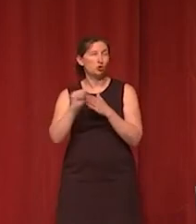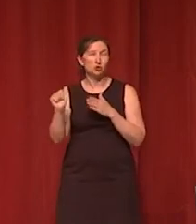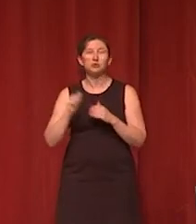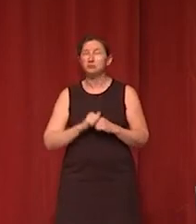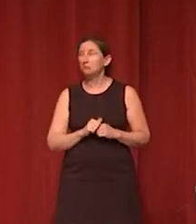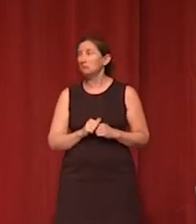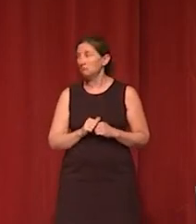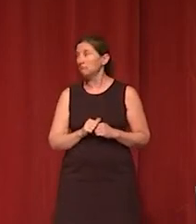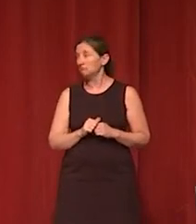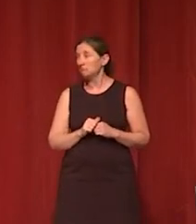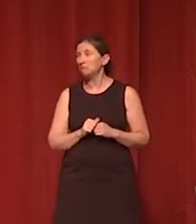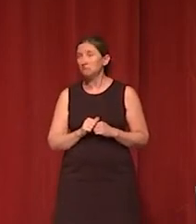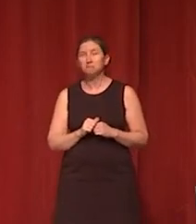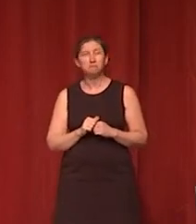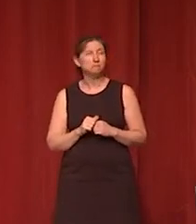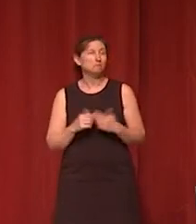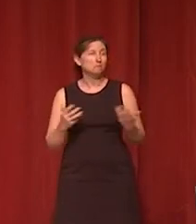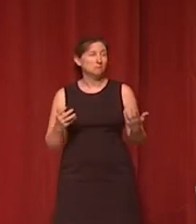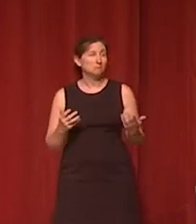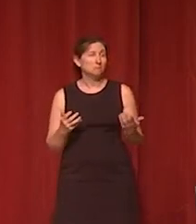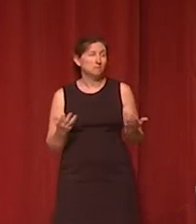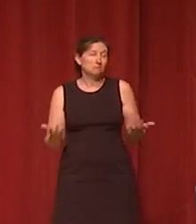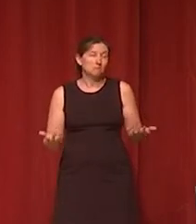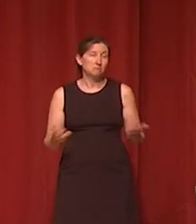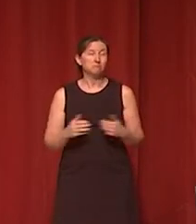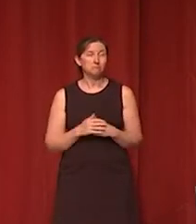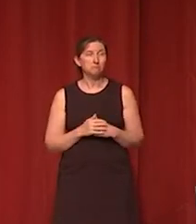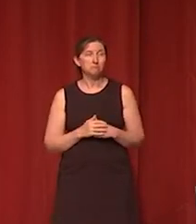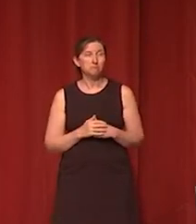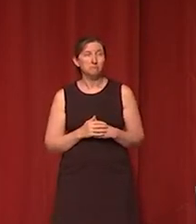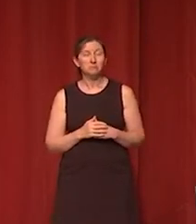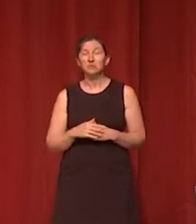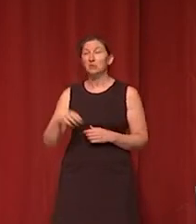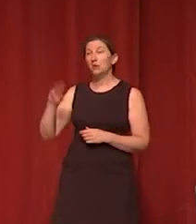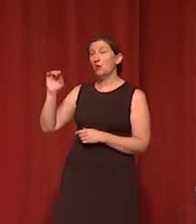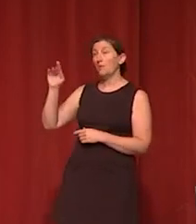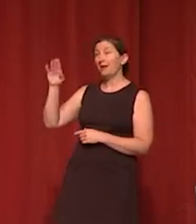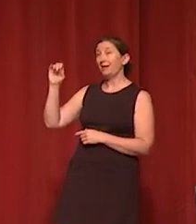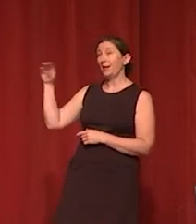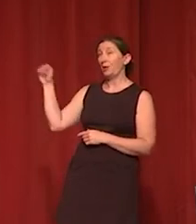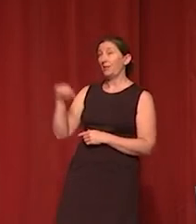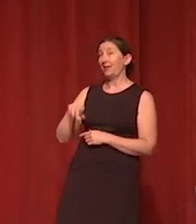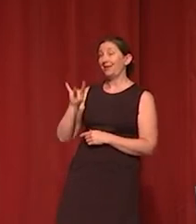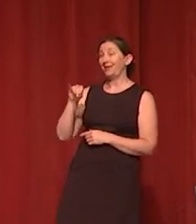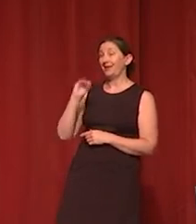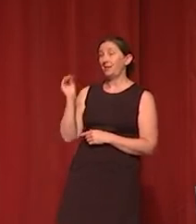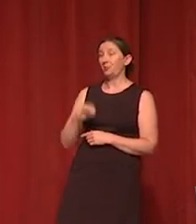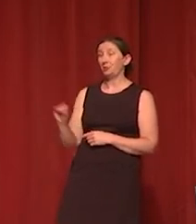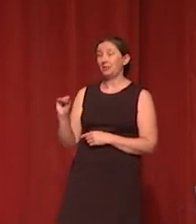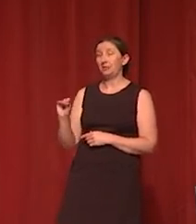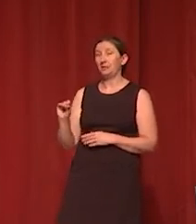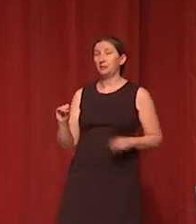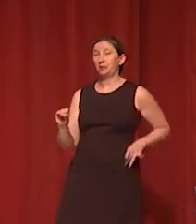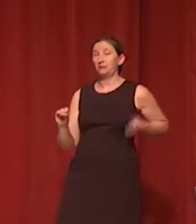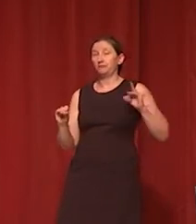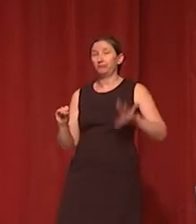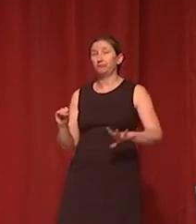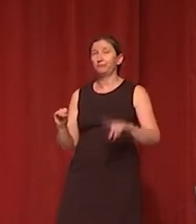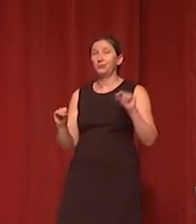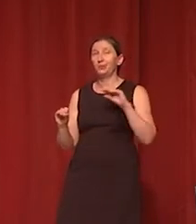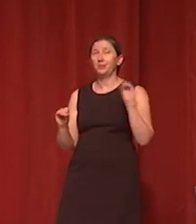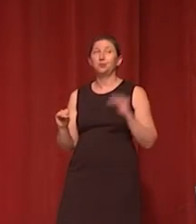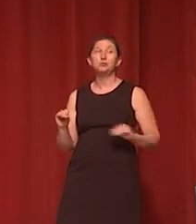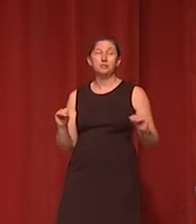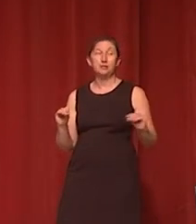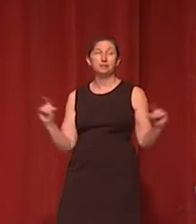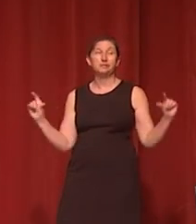that therapy. You know, put that against what I described as Medicare covering 80%, and then there's a 20% portion there that, you know,